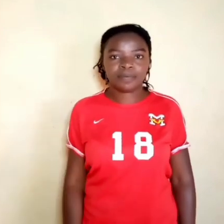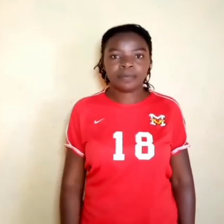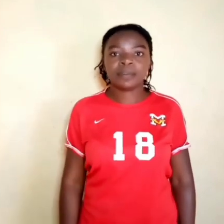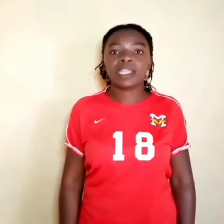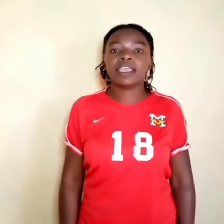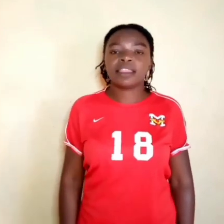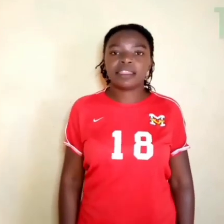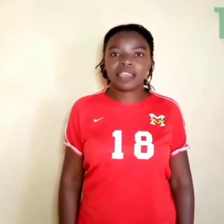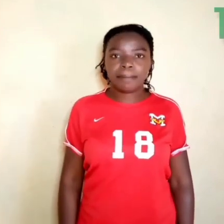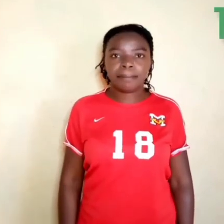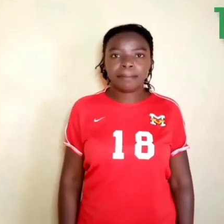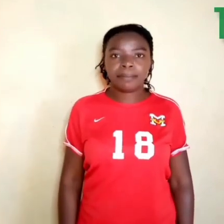them,